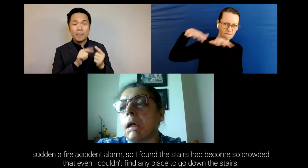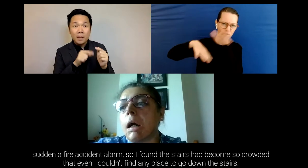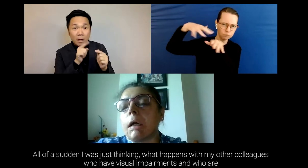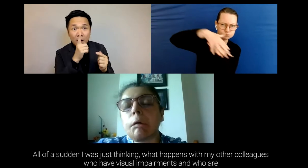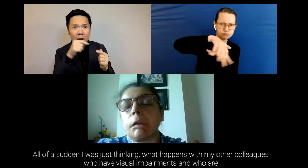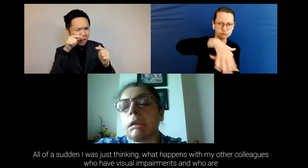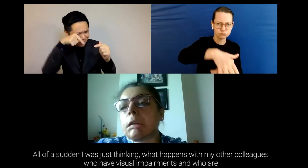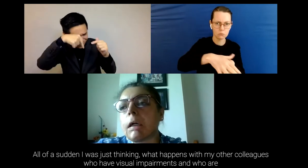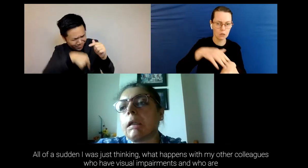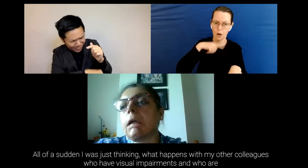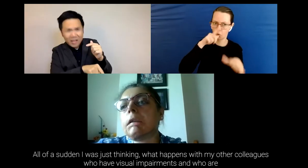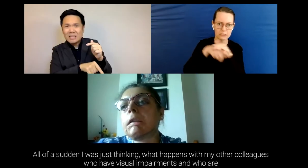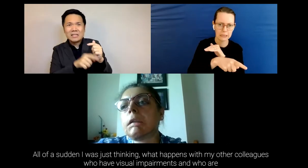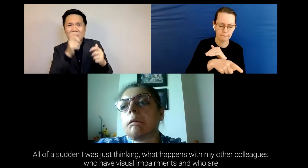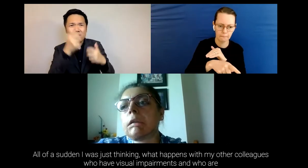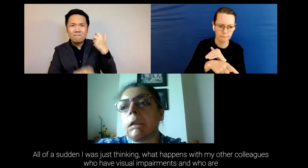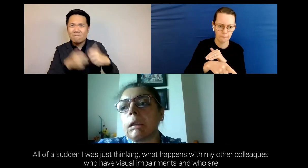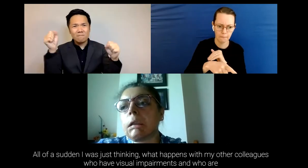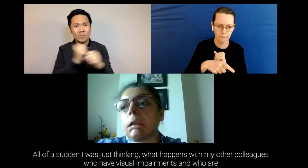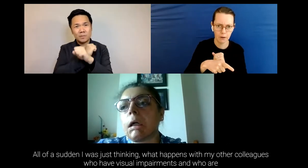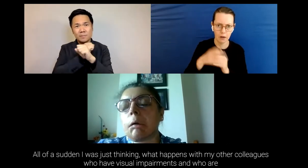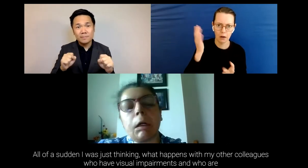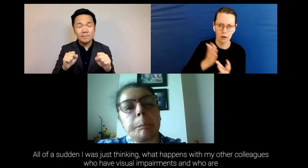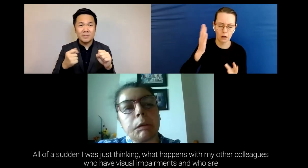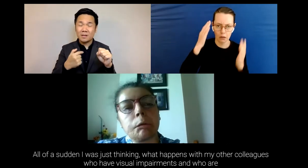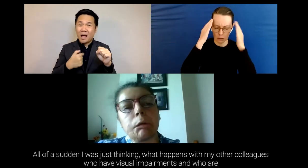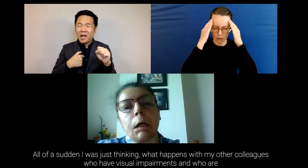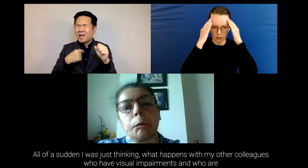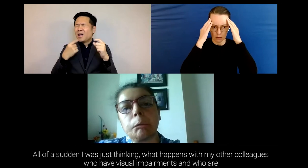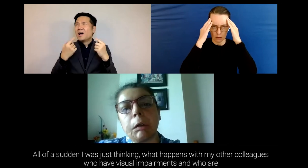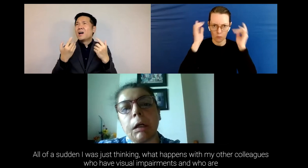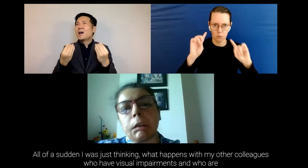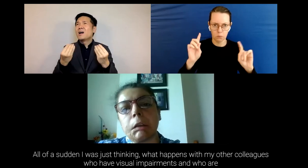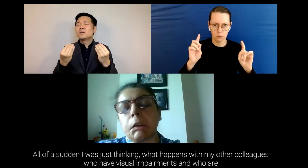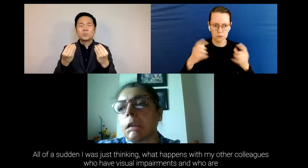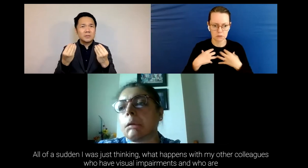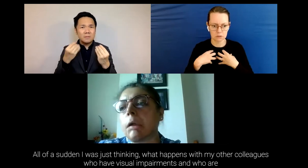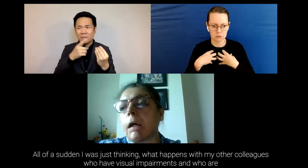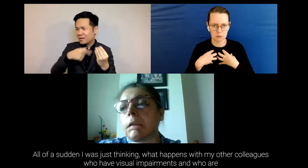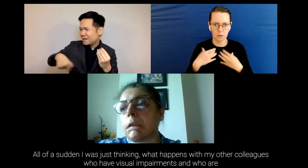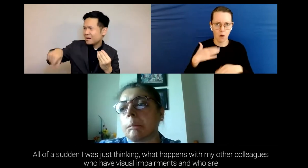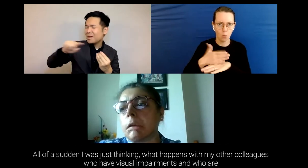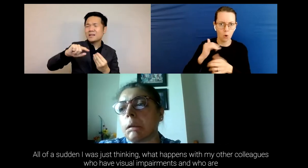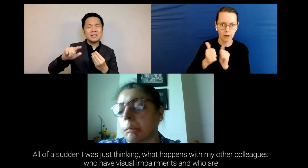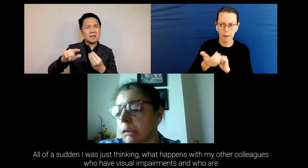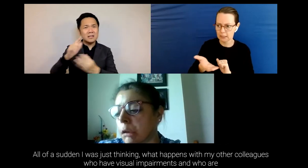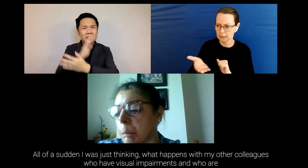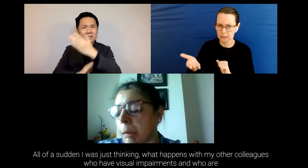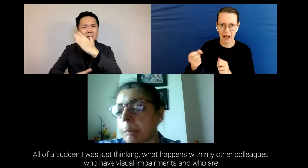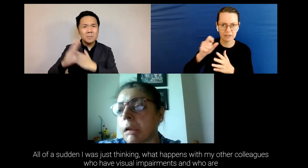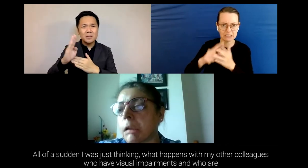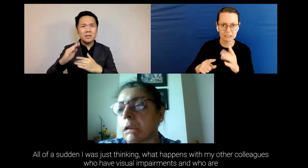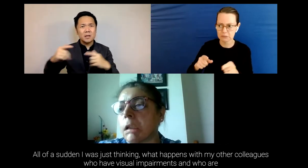downstairs. All on a sudden, I just was thinking that what happens with my other colleagues who has disability of